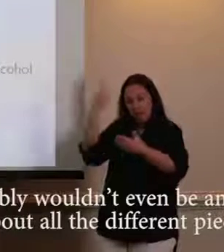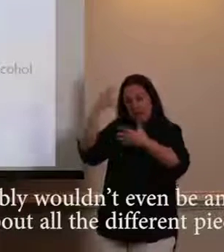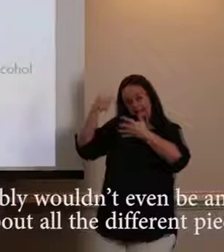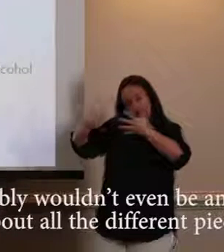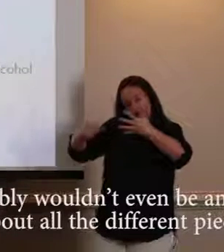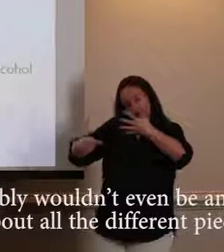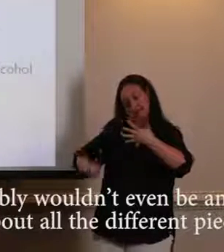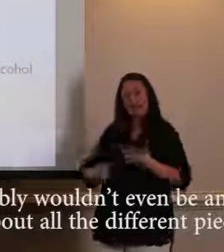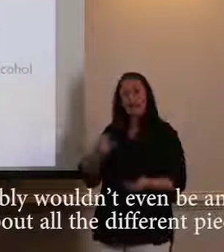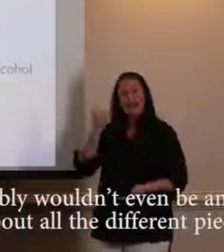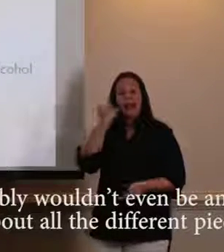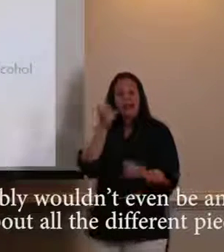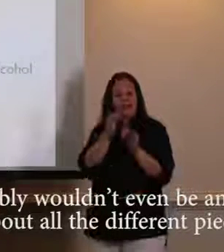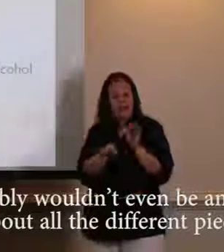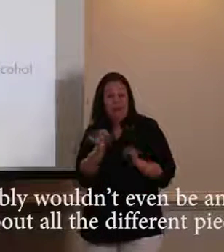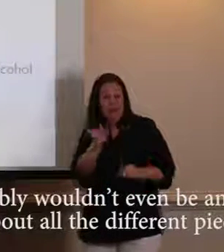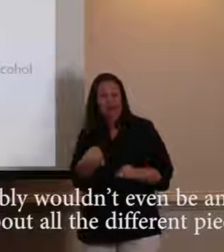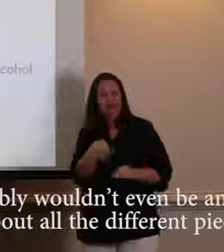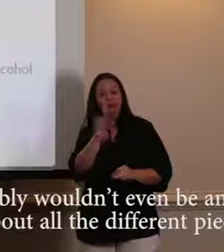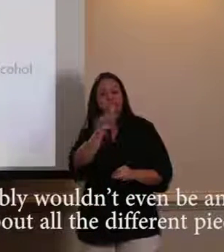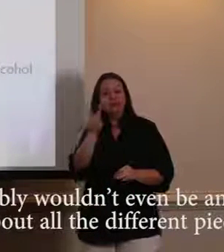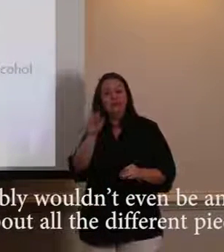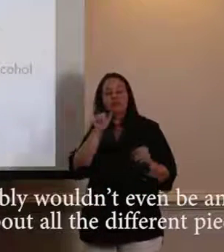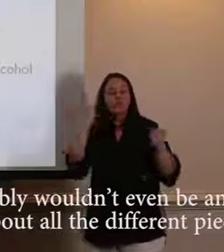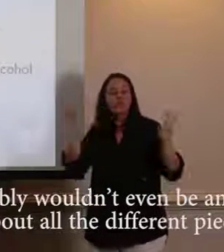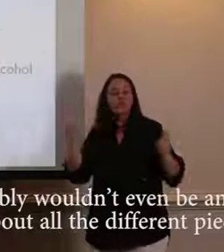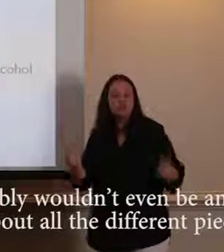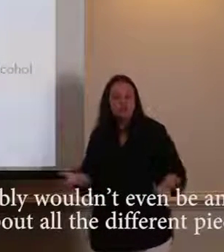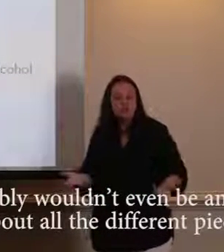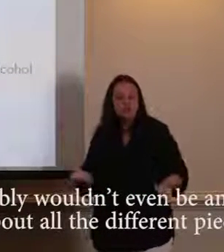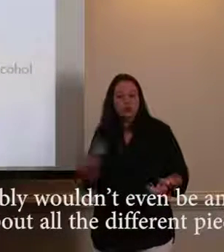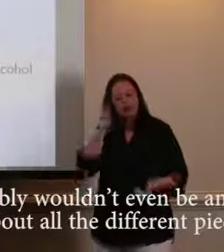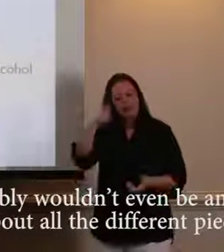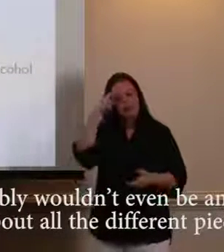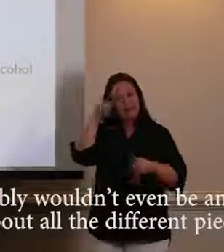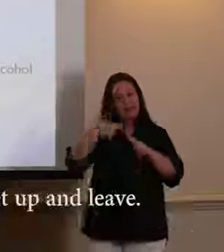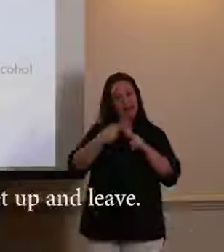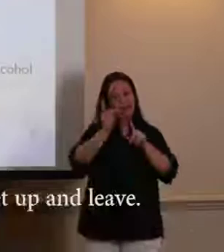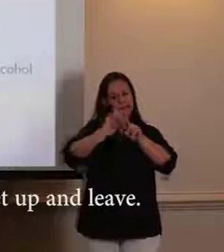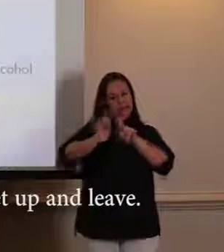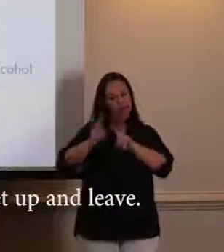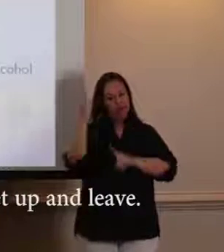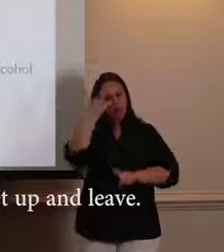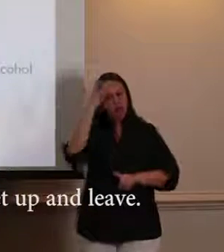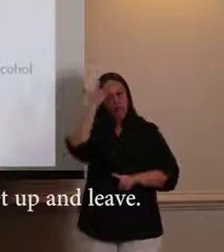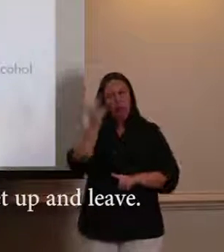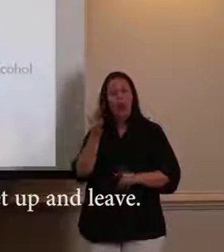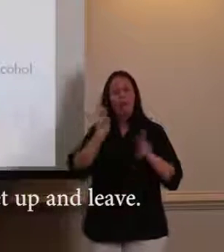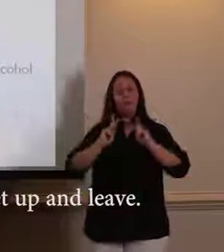violence probably wouldn't even be an issue. So you have to think about all the different pieces as to why people just don't get up and leave.